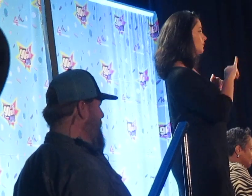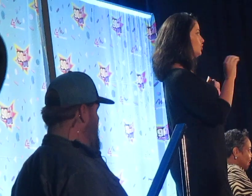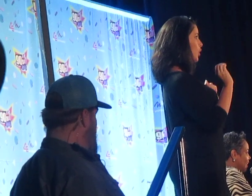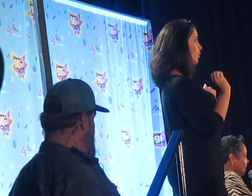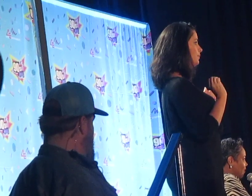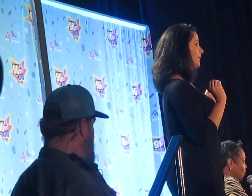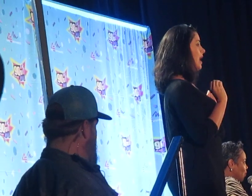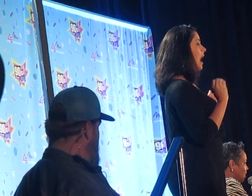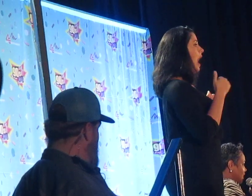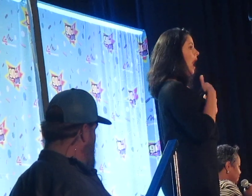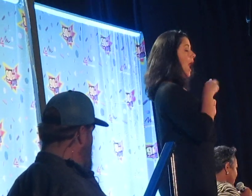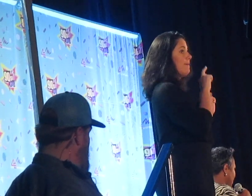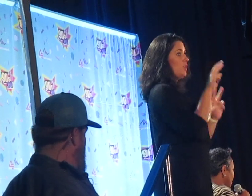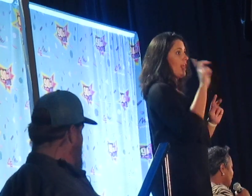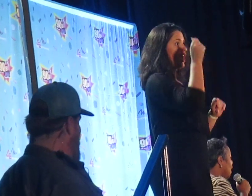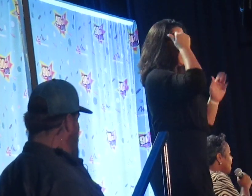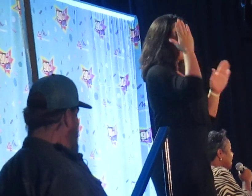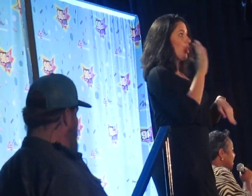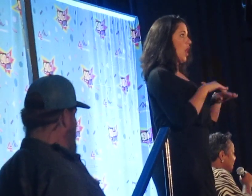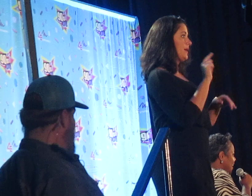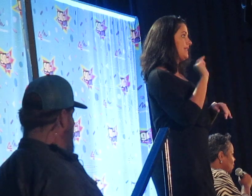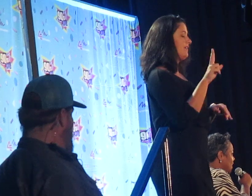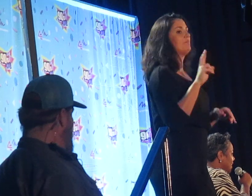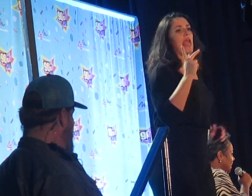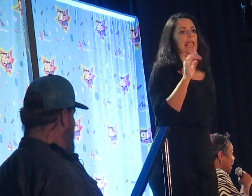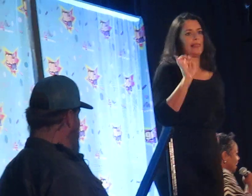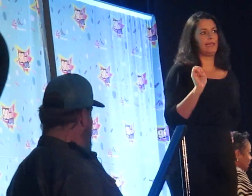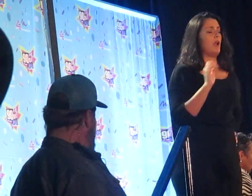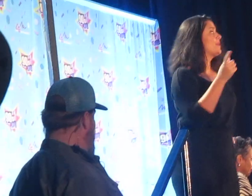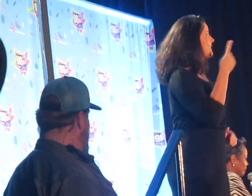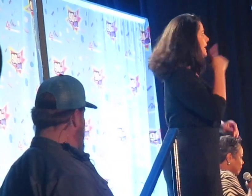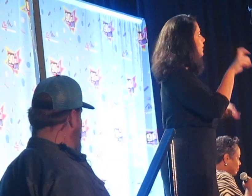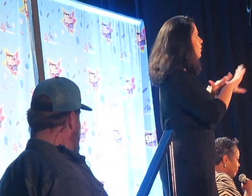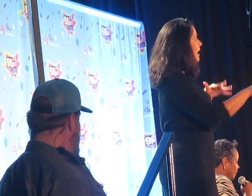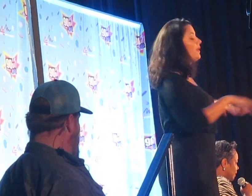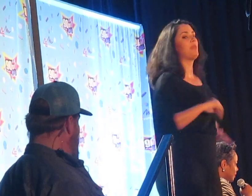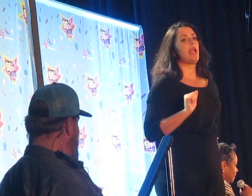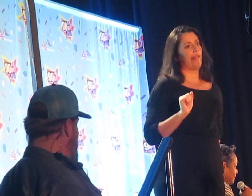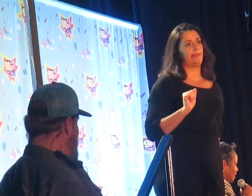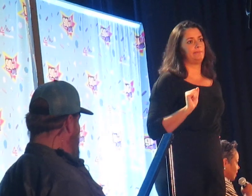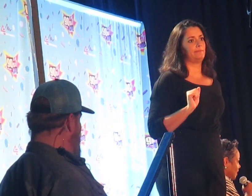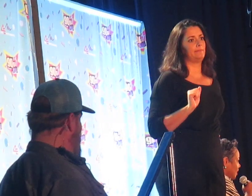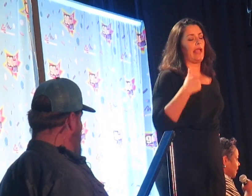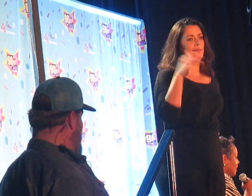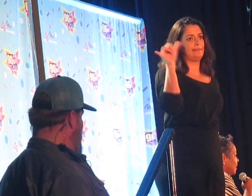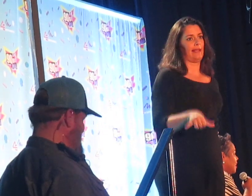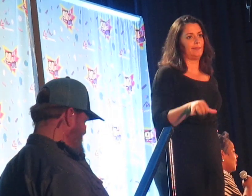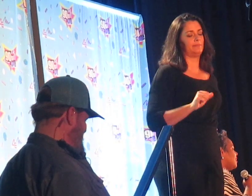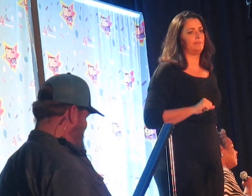Joe, I'm looking at the governor on the TV. Kellie, he's saying you need to get out of here. Kellie, I'm staying.